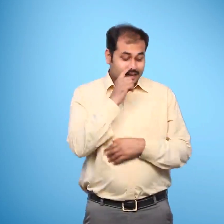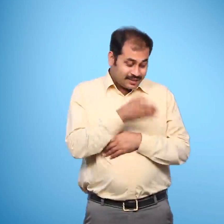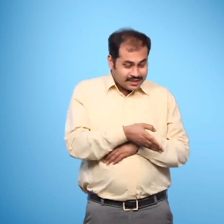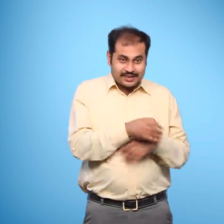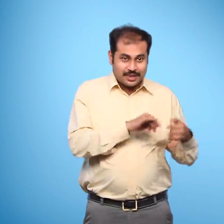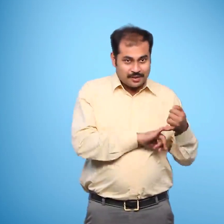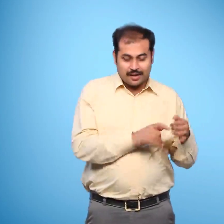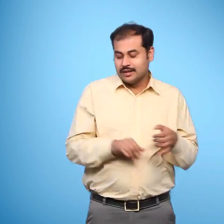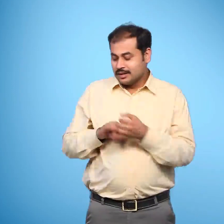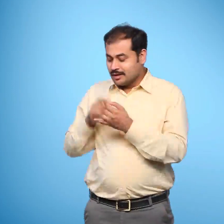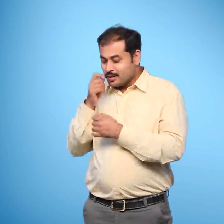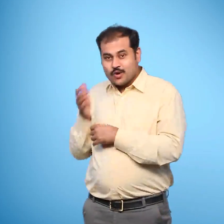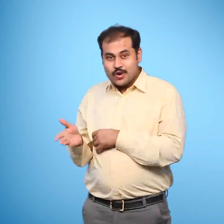Samina and Sadiq are playing.